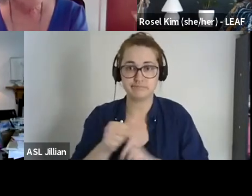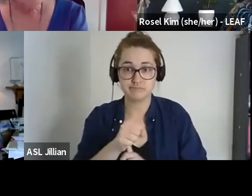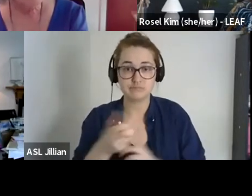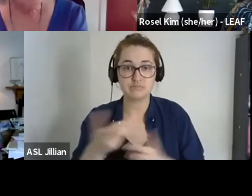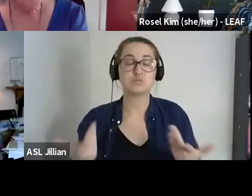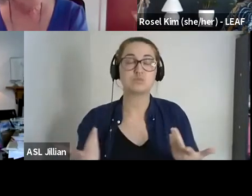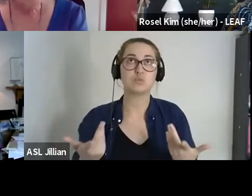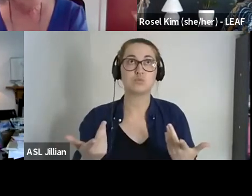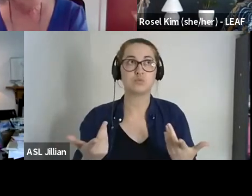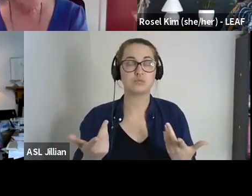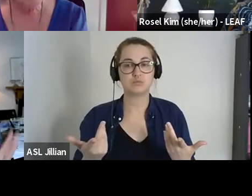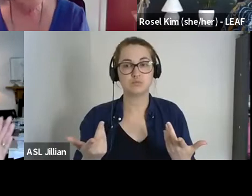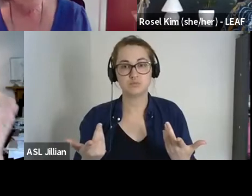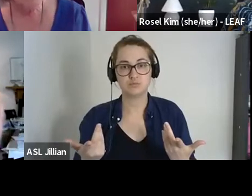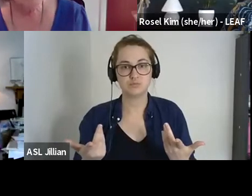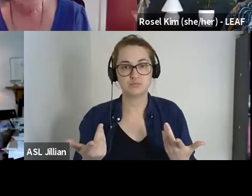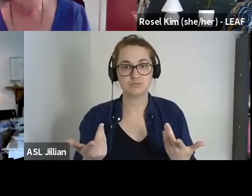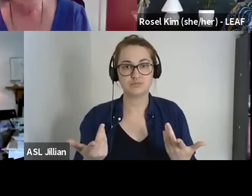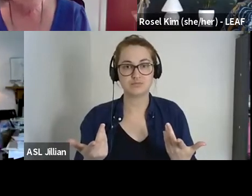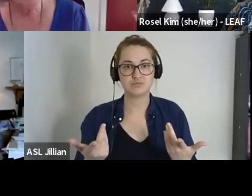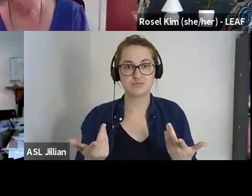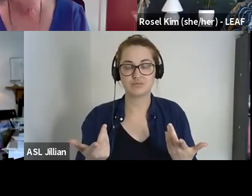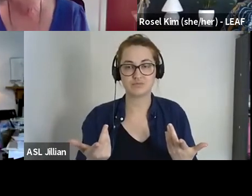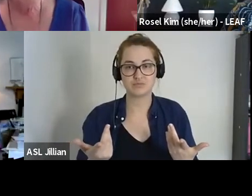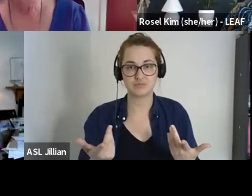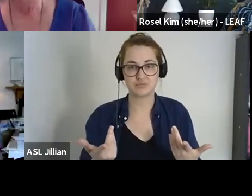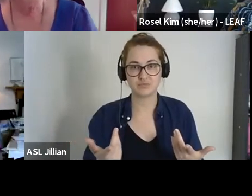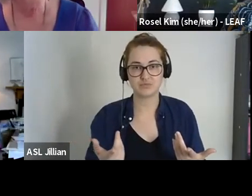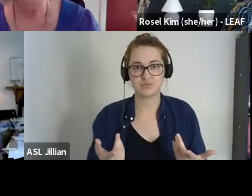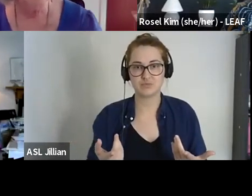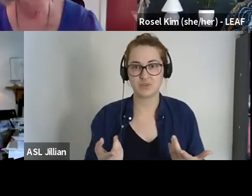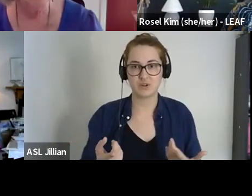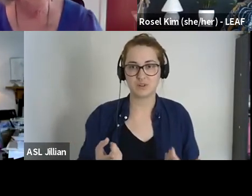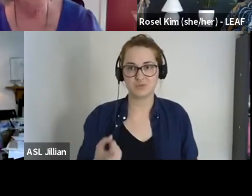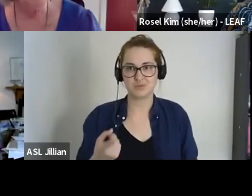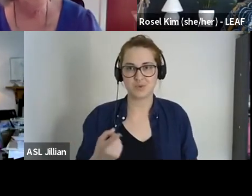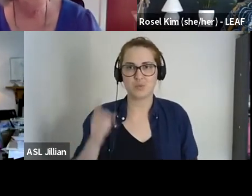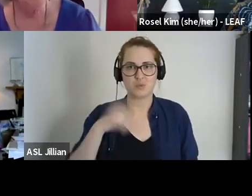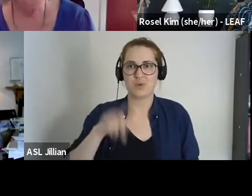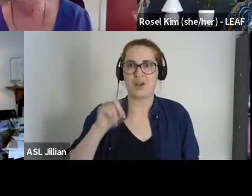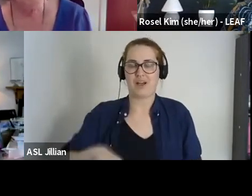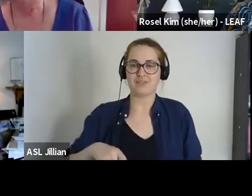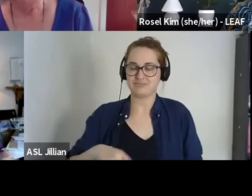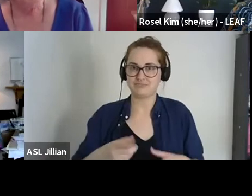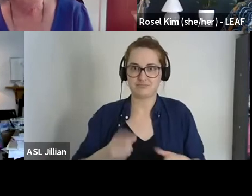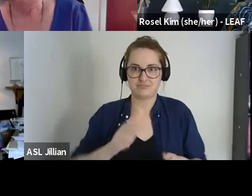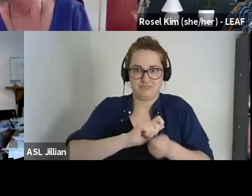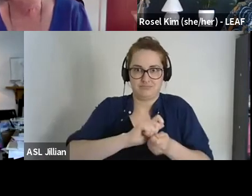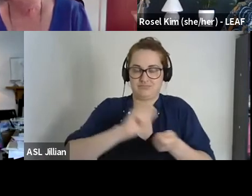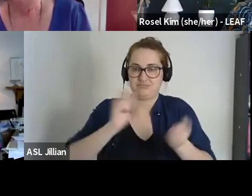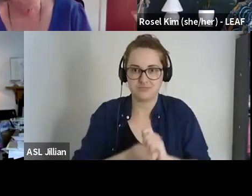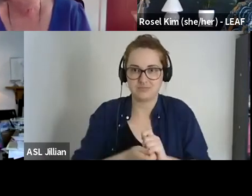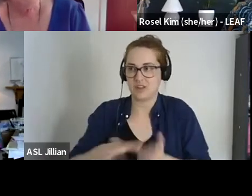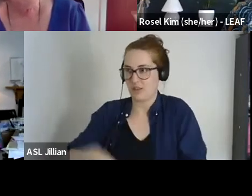you simply cannot stay in the silo and have meaningful change happen. We've seen that because we have all of